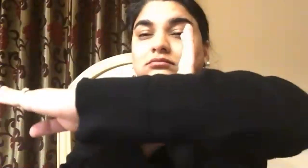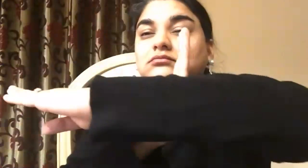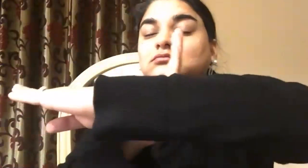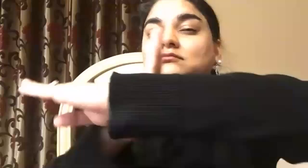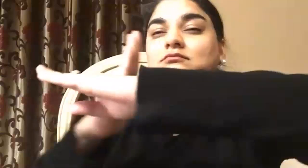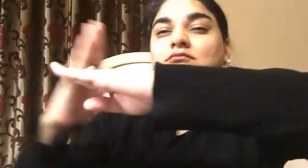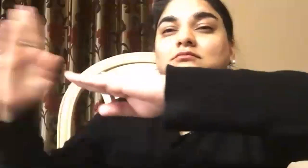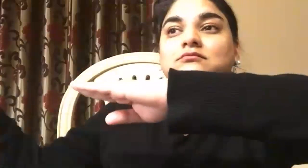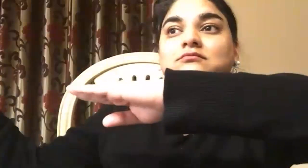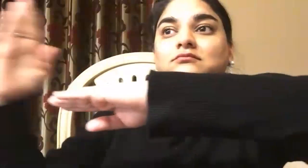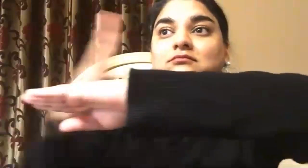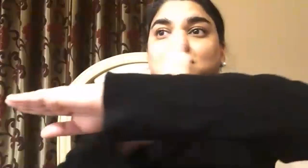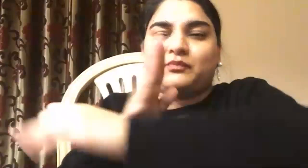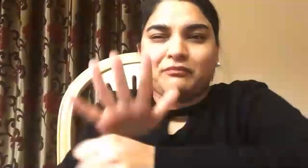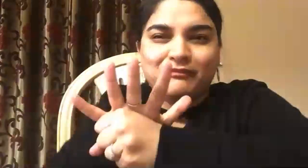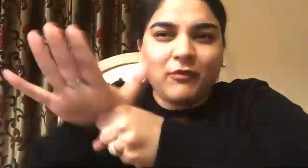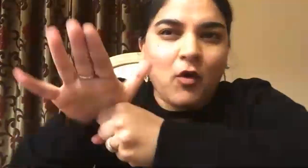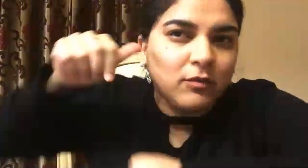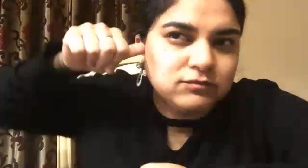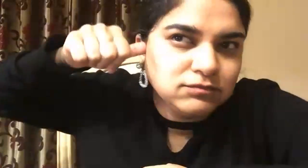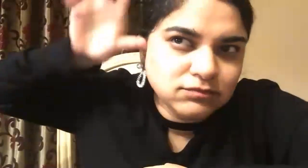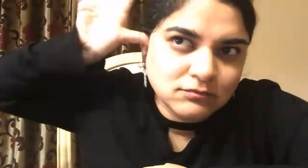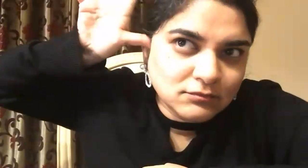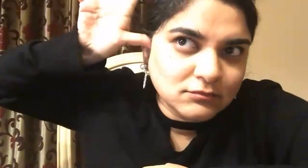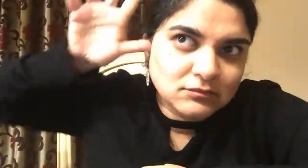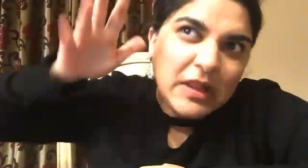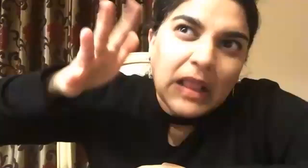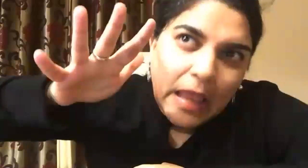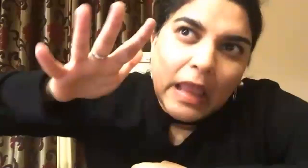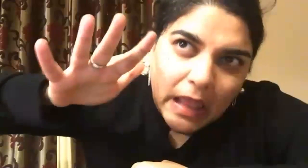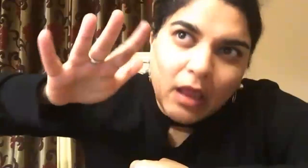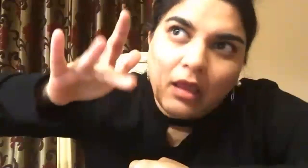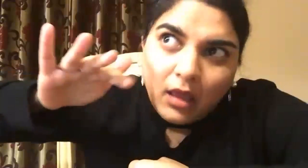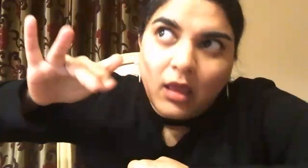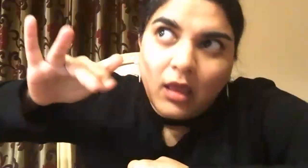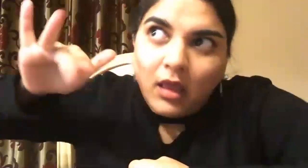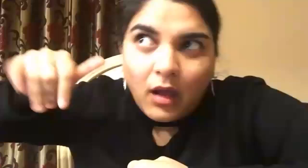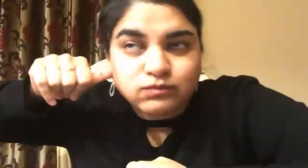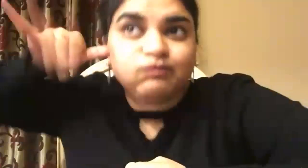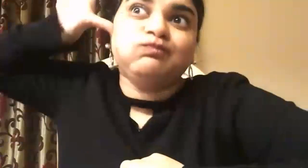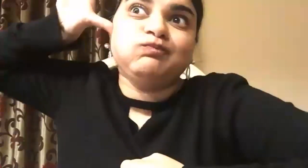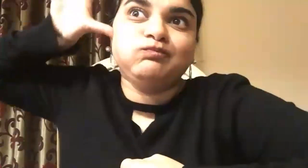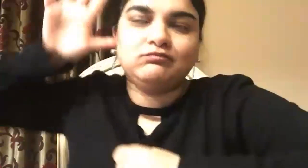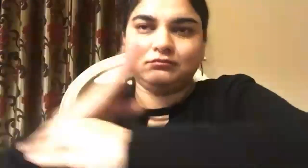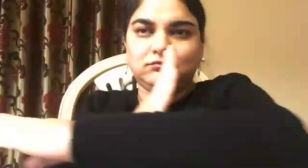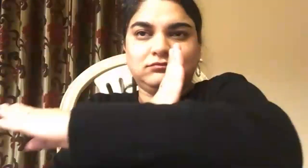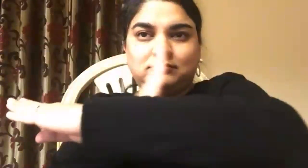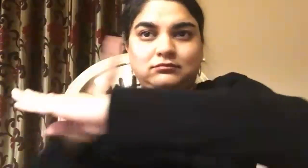is deaf and maybe has a higher decibels, or where they're able to hear even less or even more.